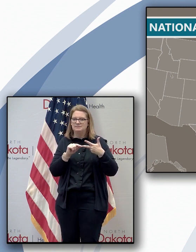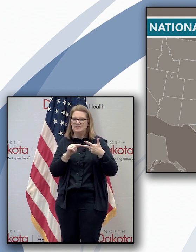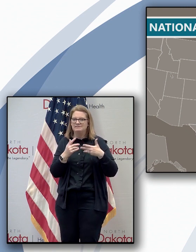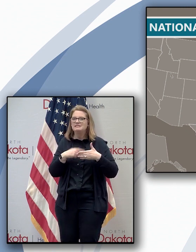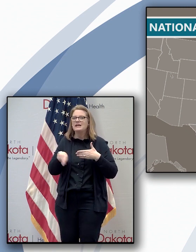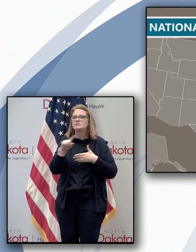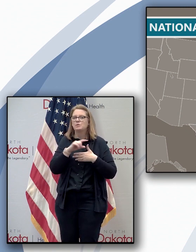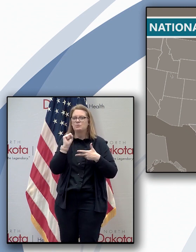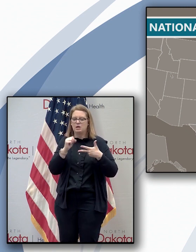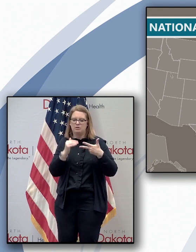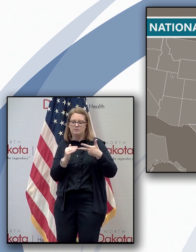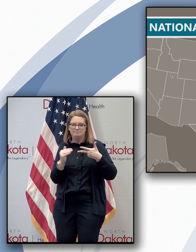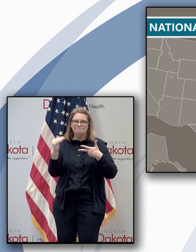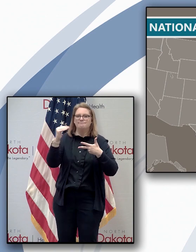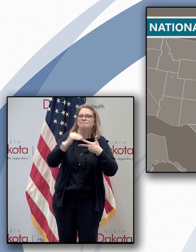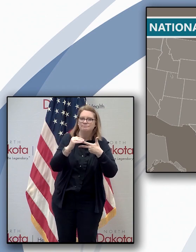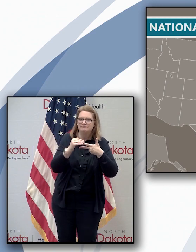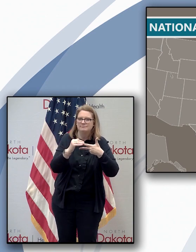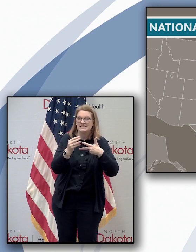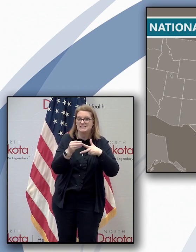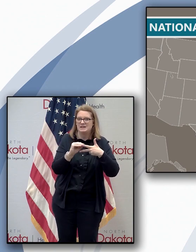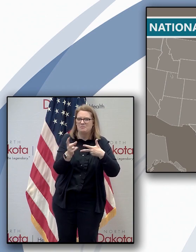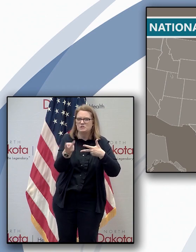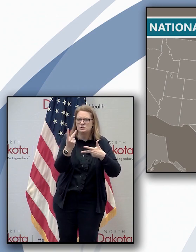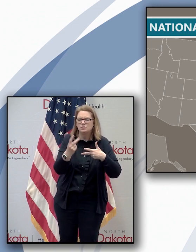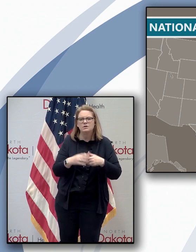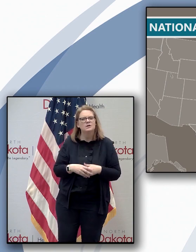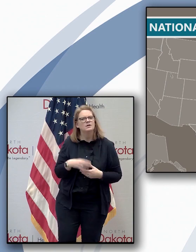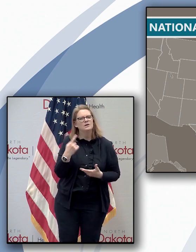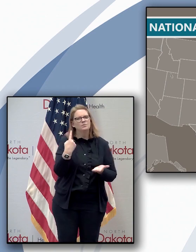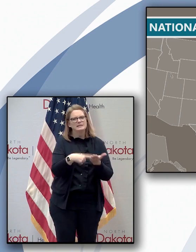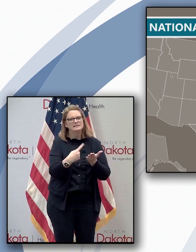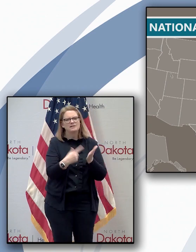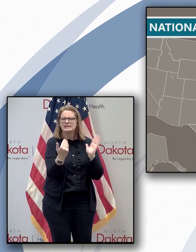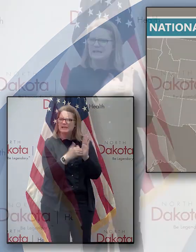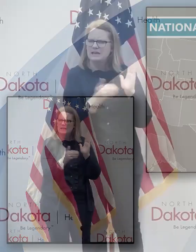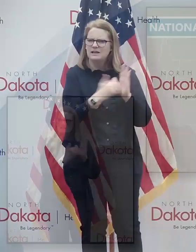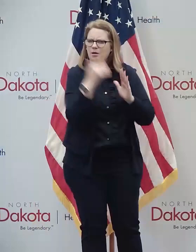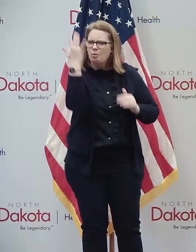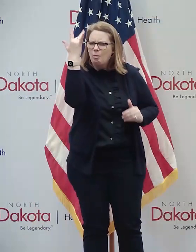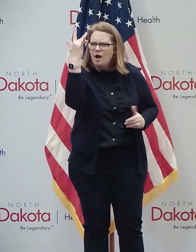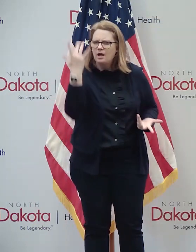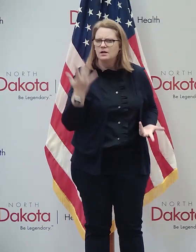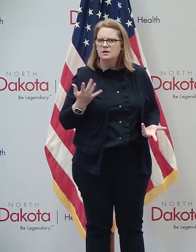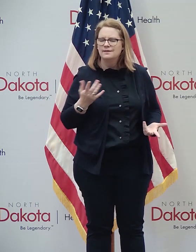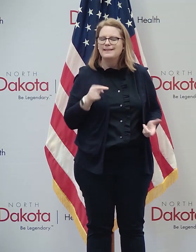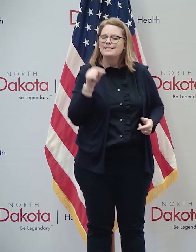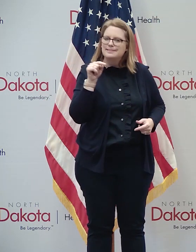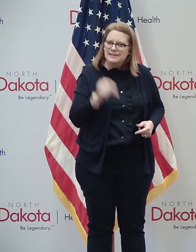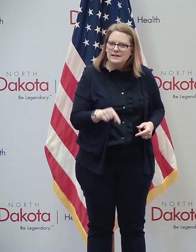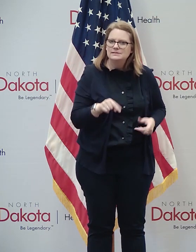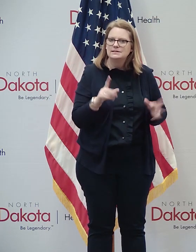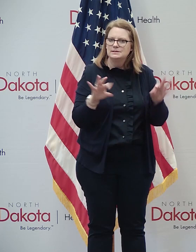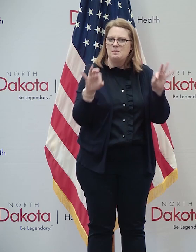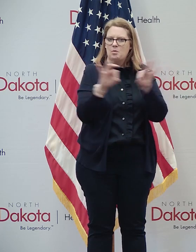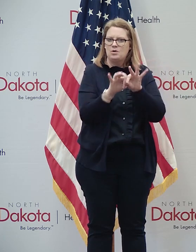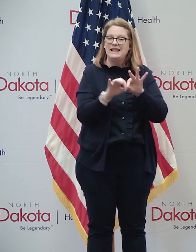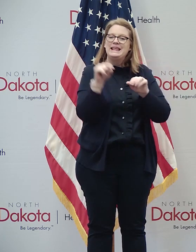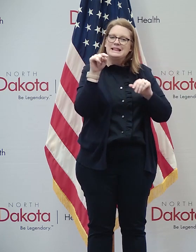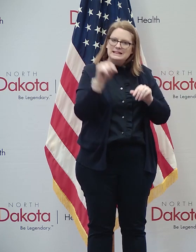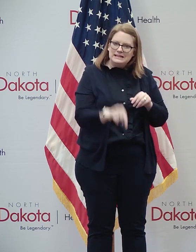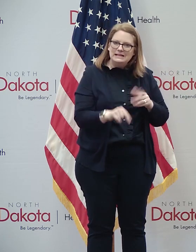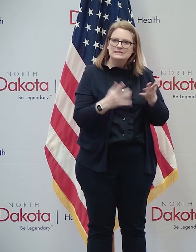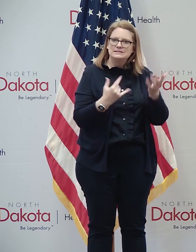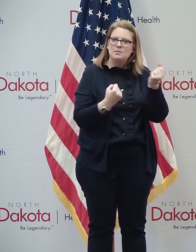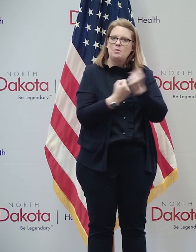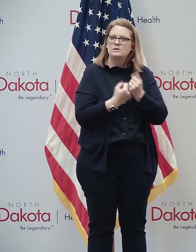week to move into the number 2 spot on this. But why do we talk about this? We talk about this because this is the foundation for the health and safety